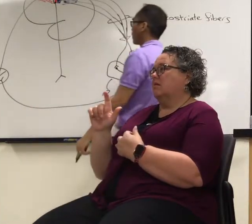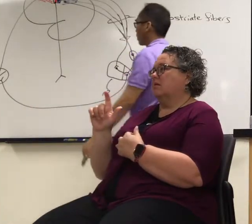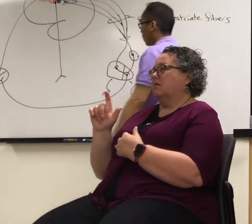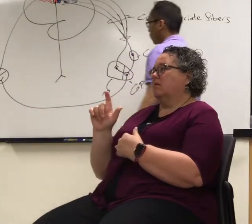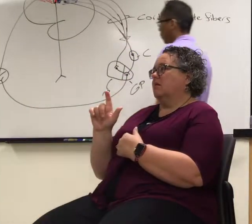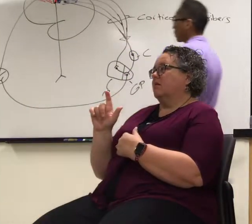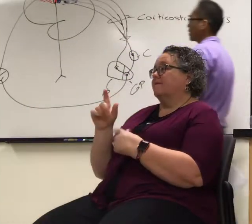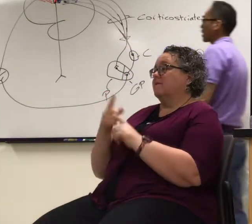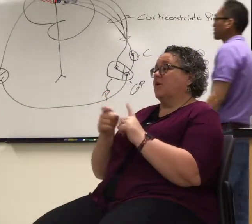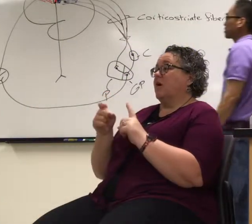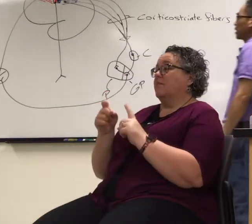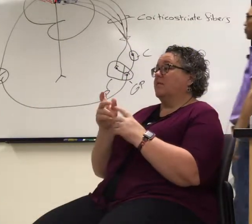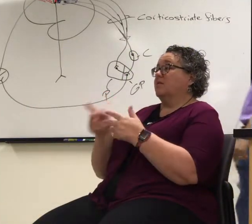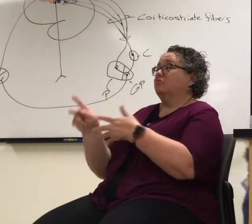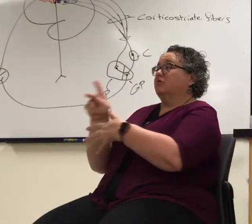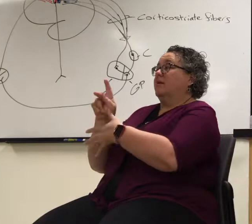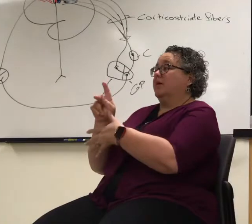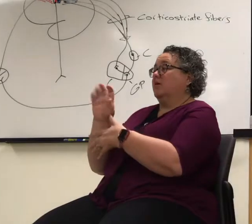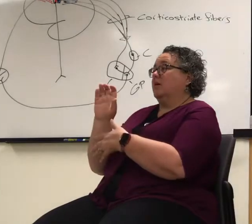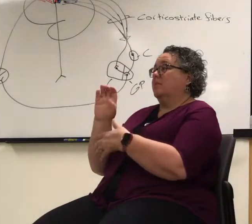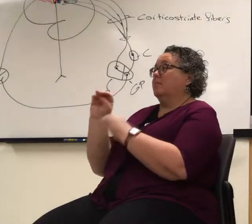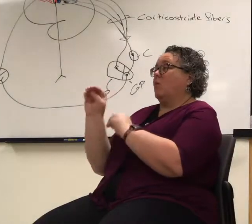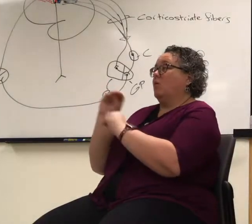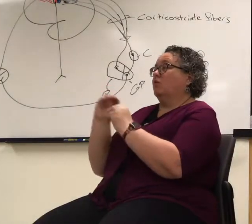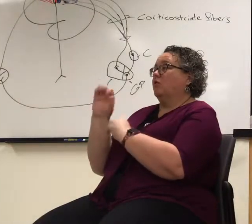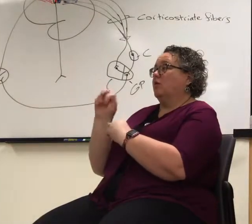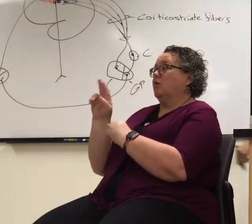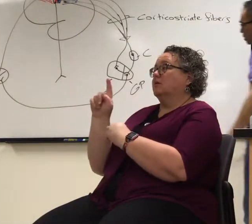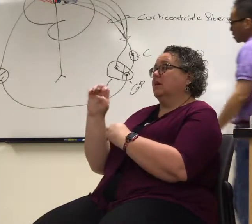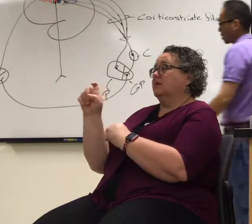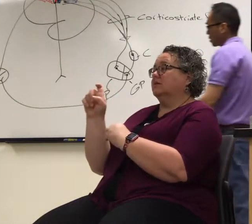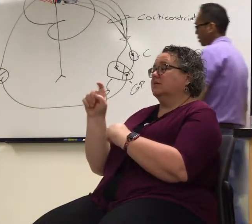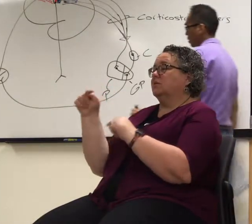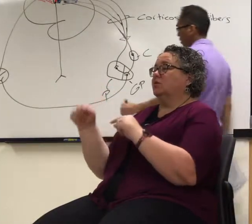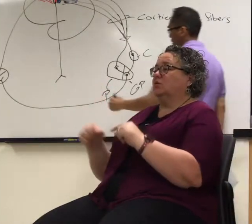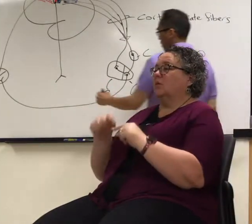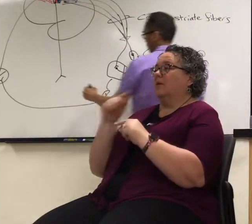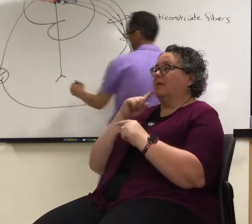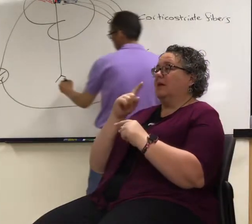from the primary motor cortex that projects down to spinal cord.